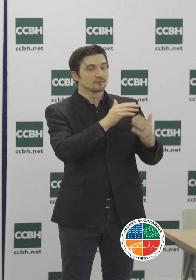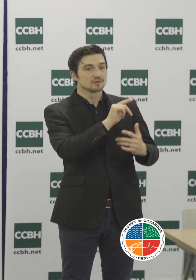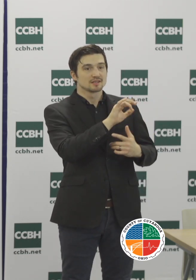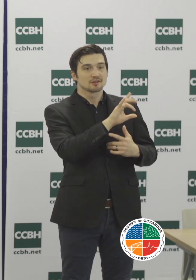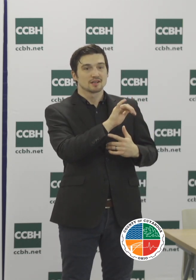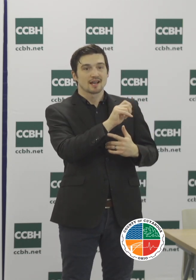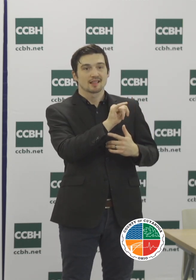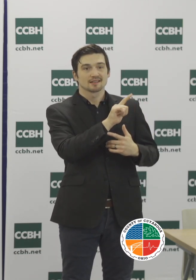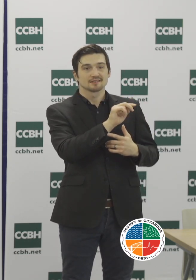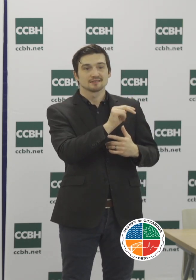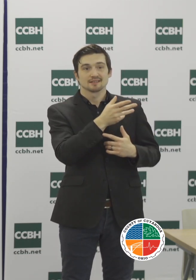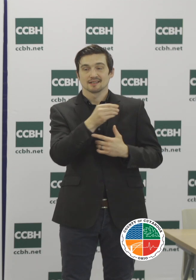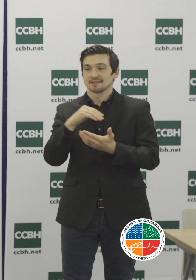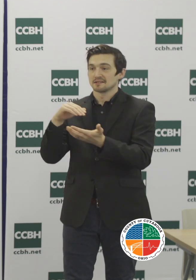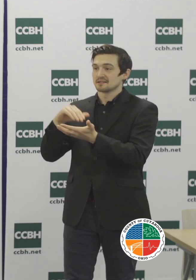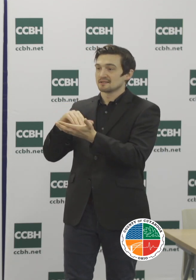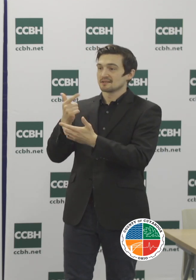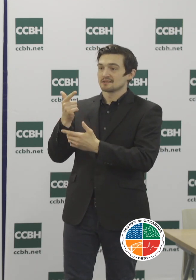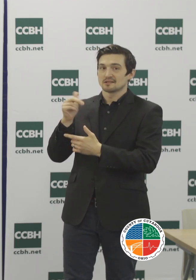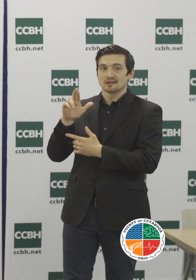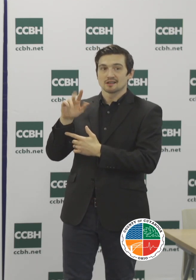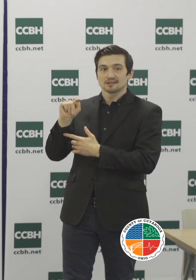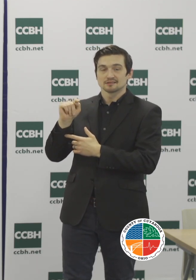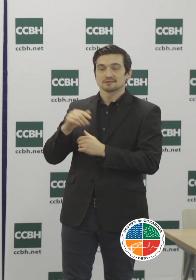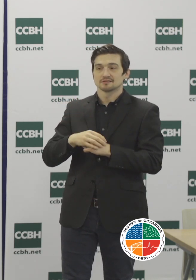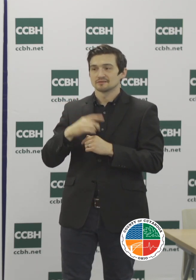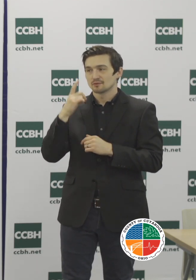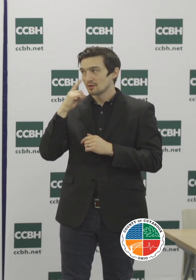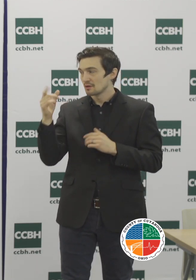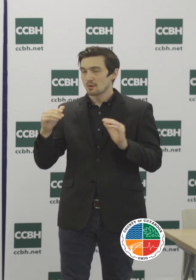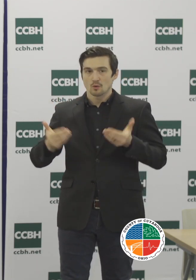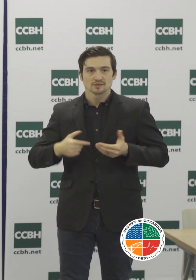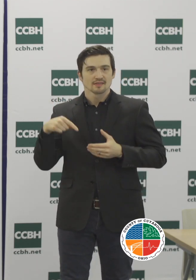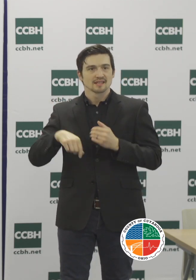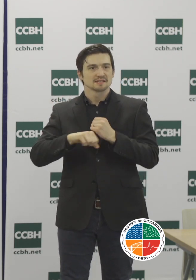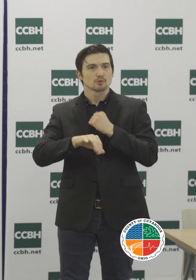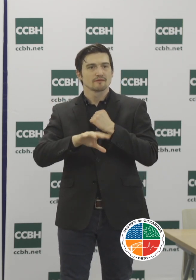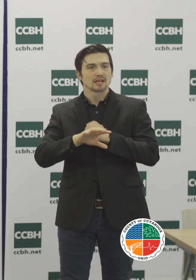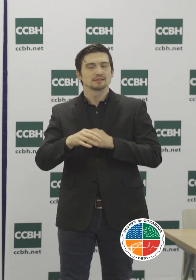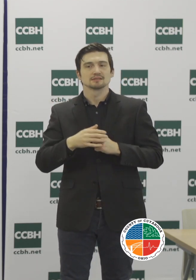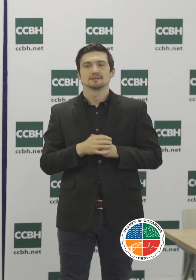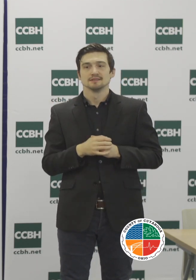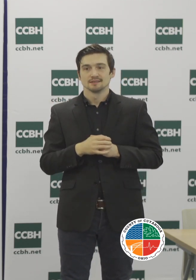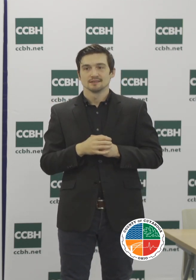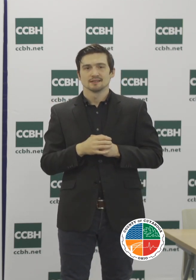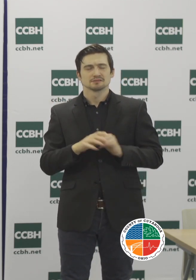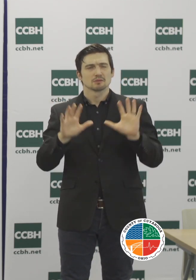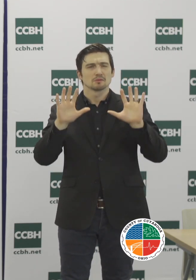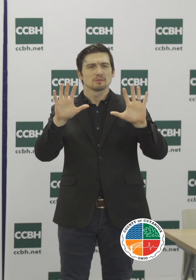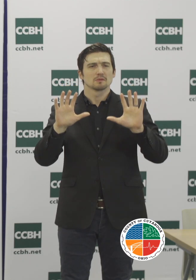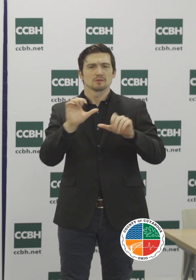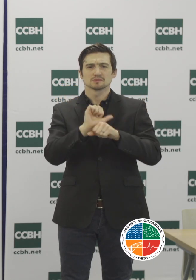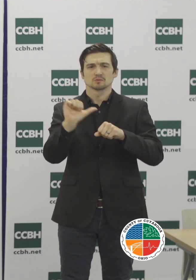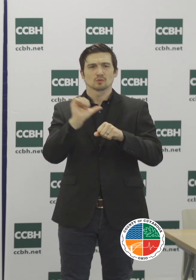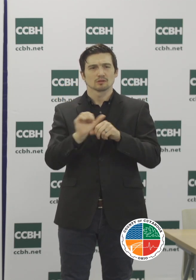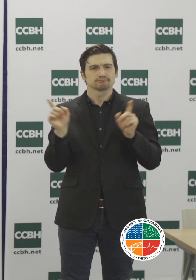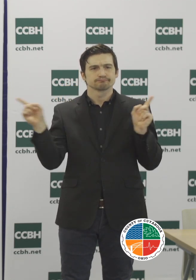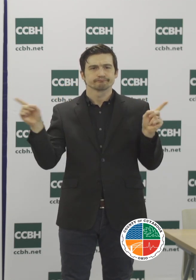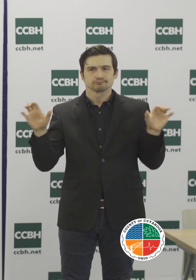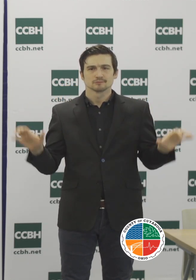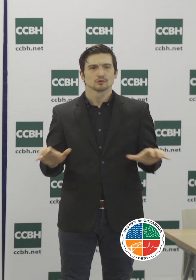Allen and Dr. Heidi Gullett for hosting these briefings and for the great work that they continue to